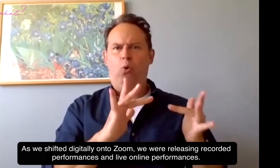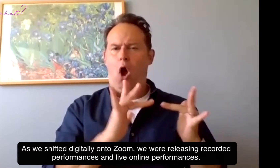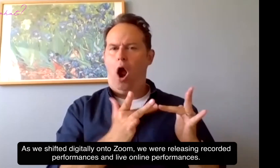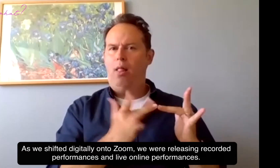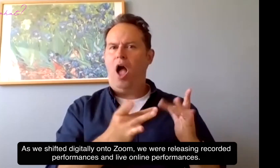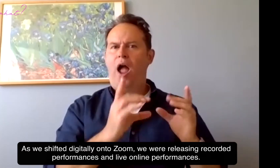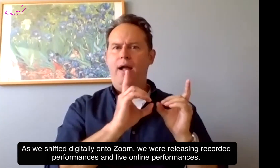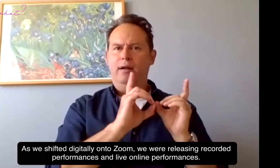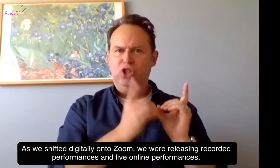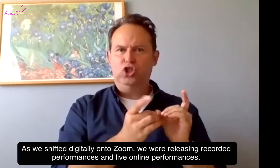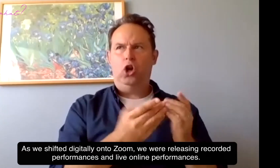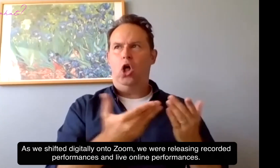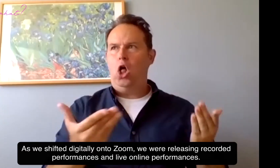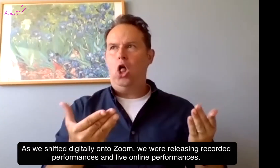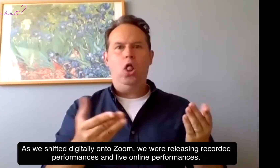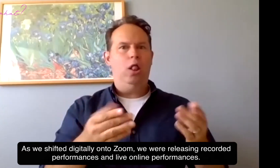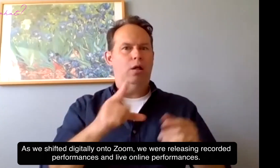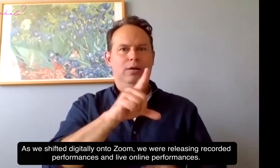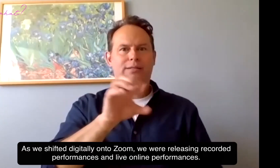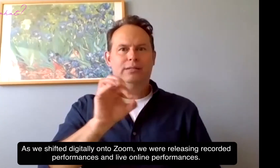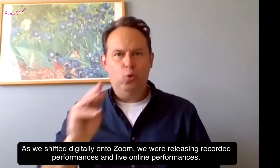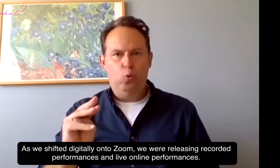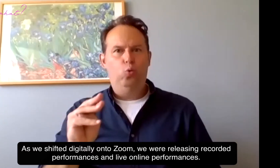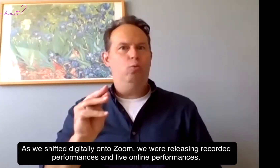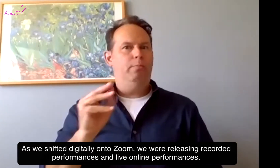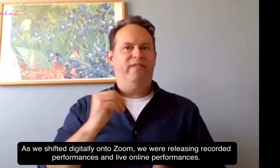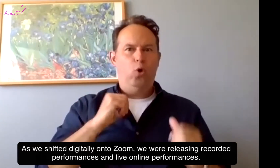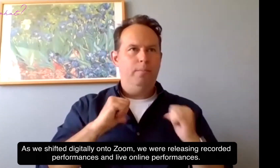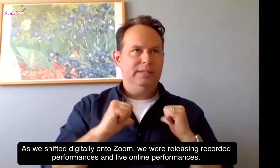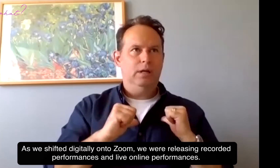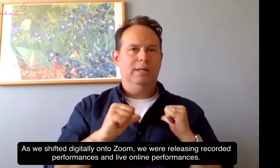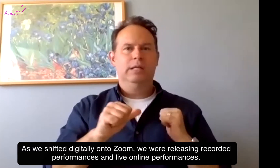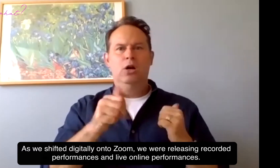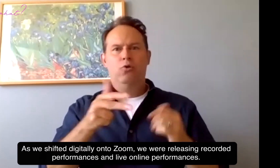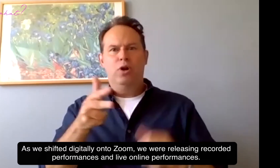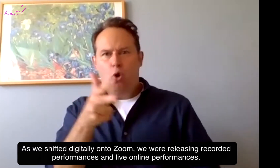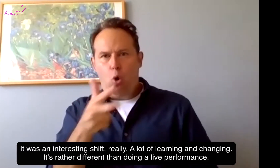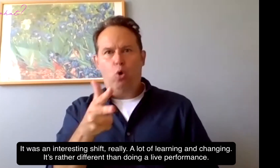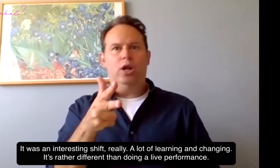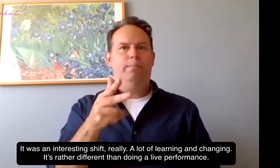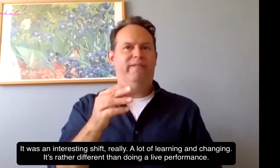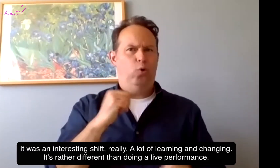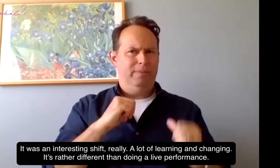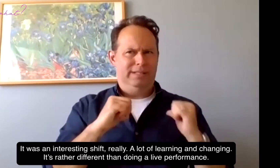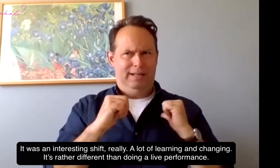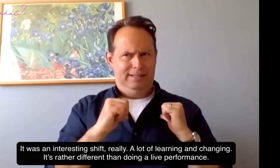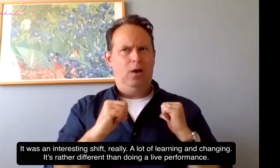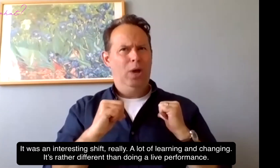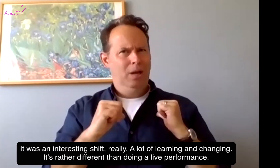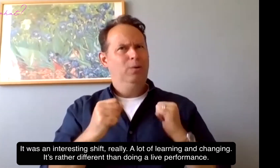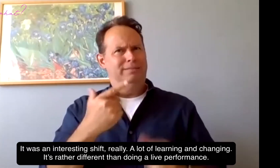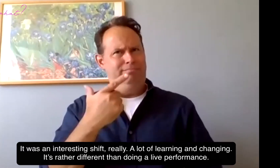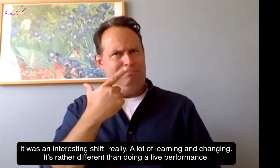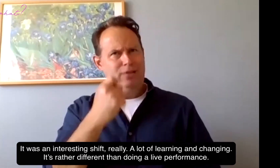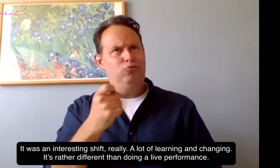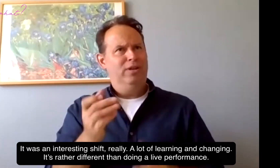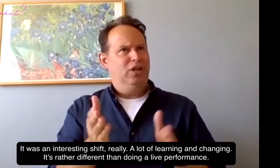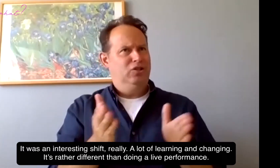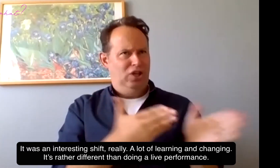As we shifted digitally onto Zoom, we were releasing recorded performances and live online performances. It was an interesting